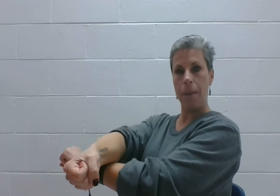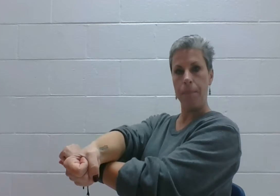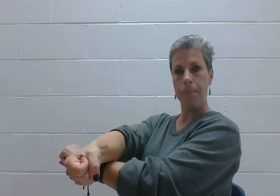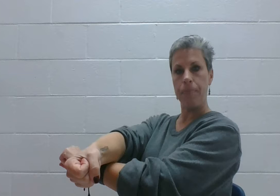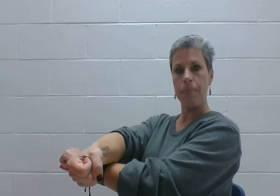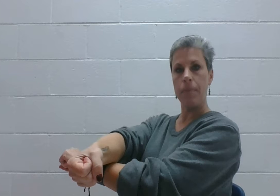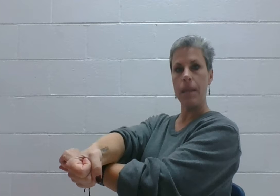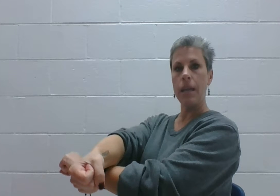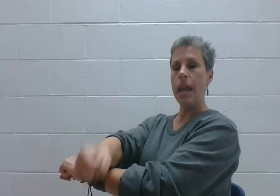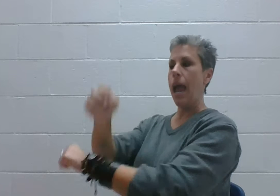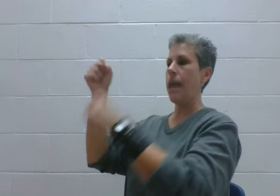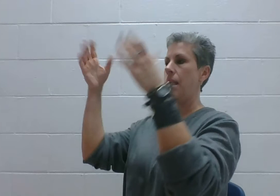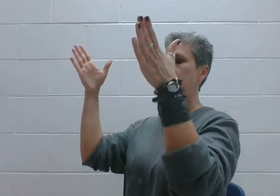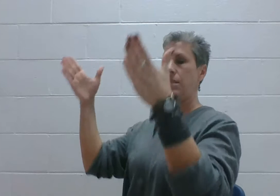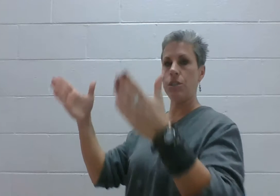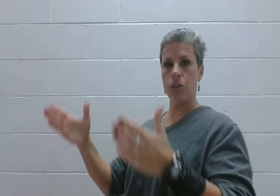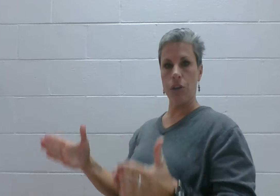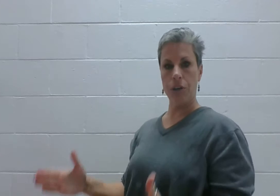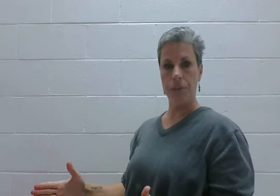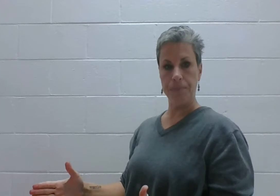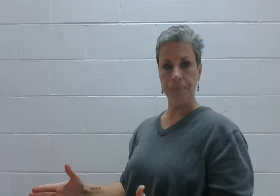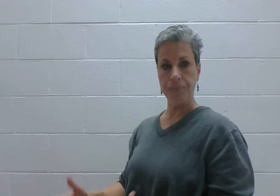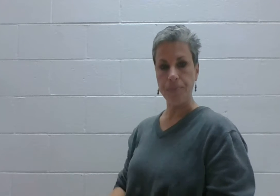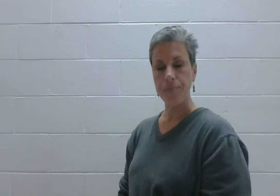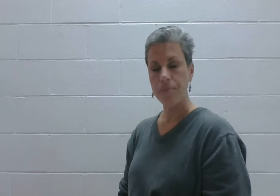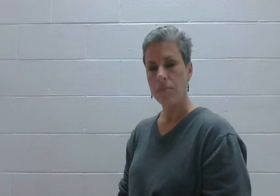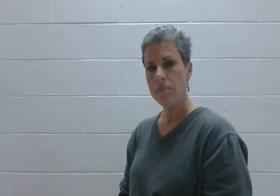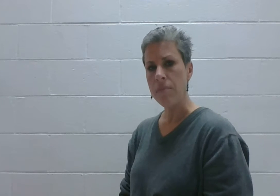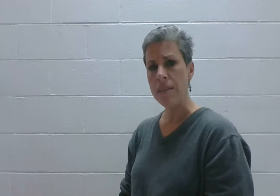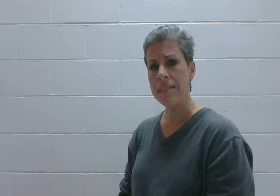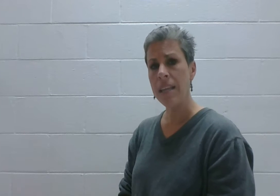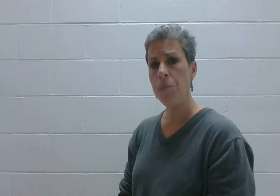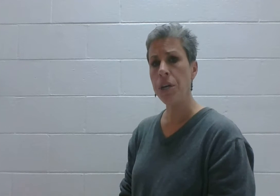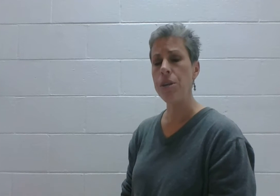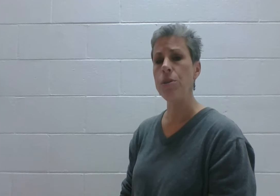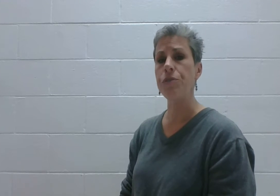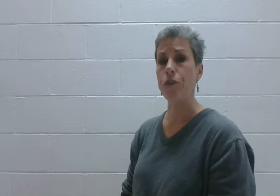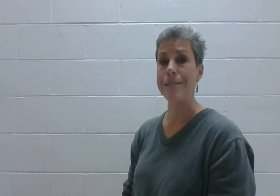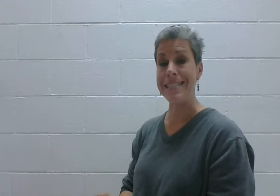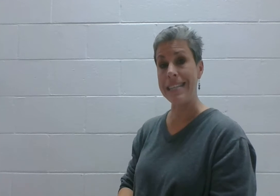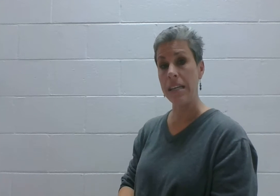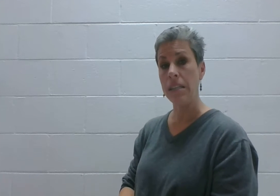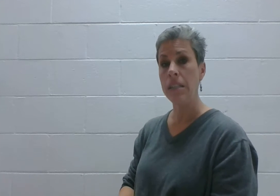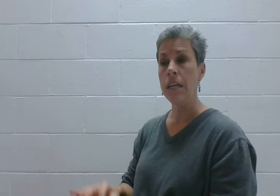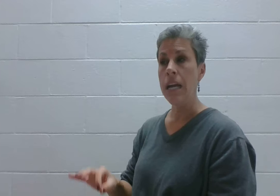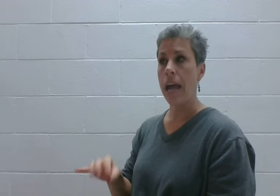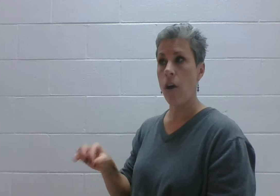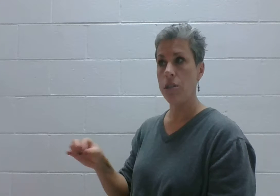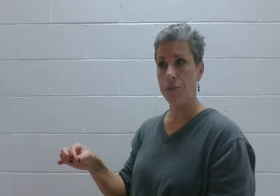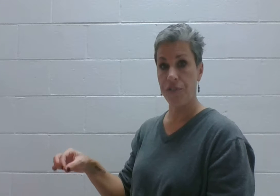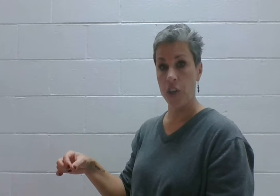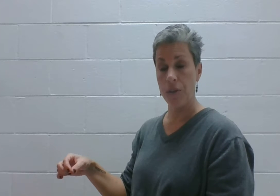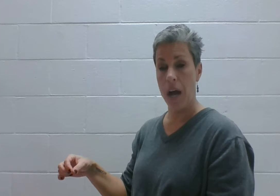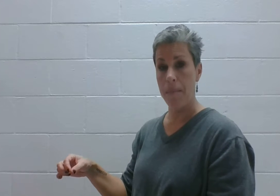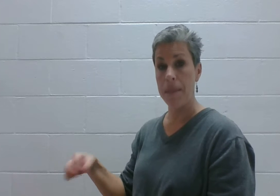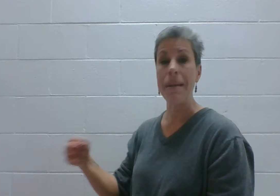overcome, and then this is The sign that we're going to use for still and also for the meaning